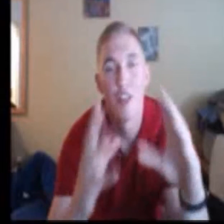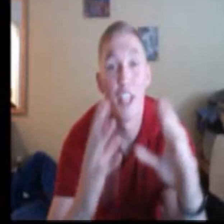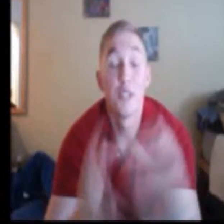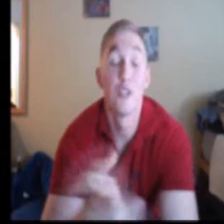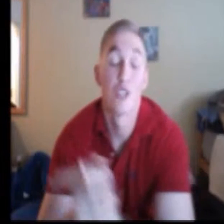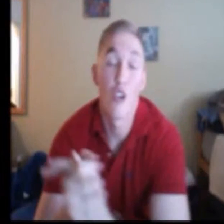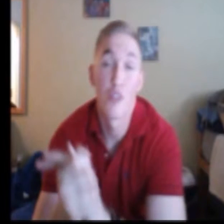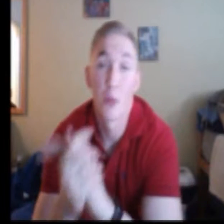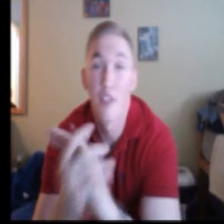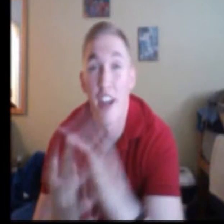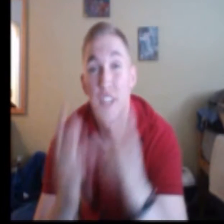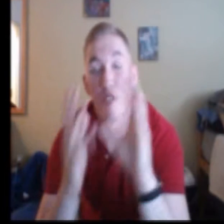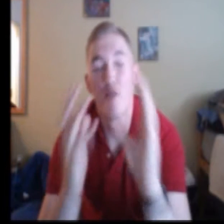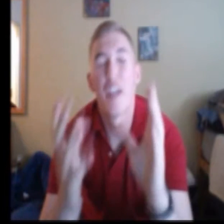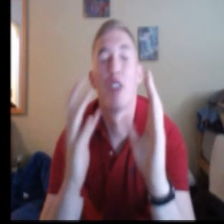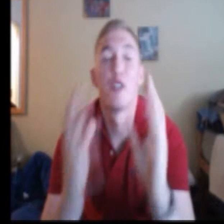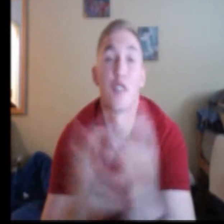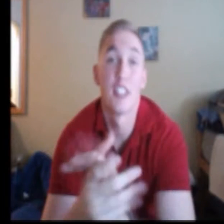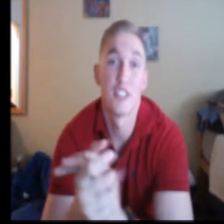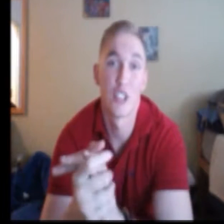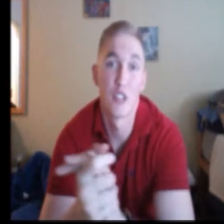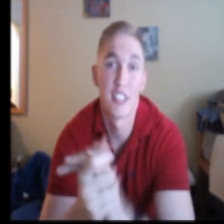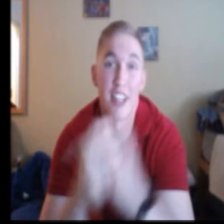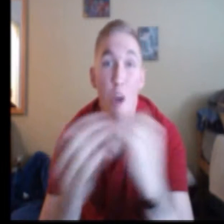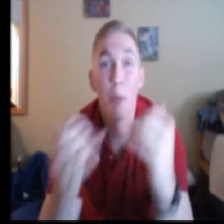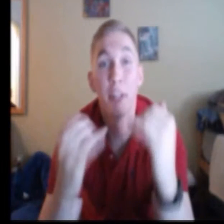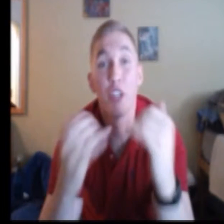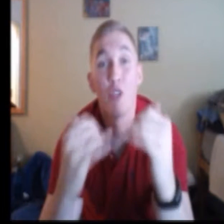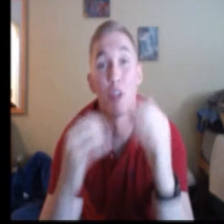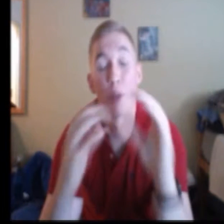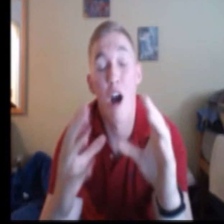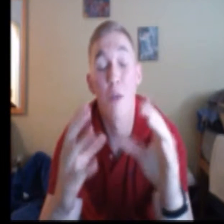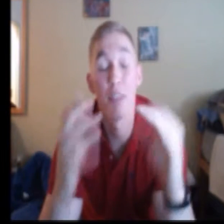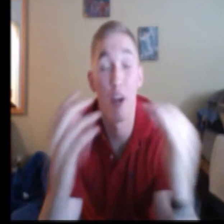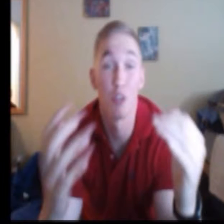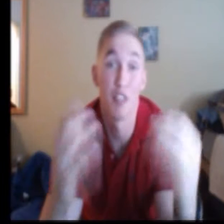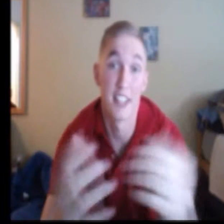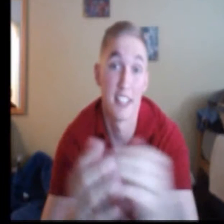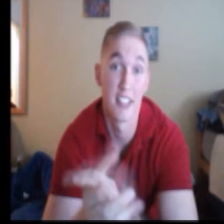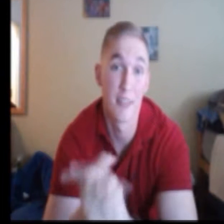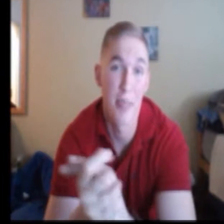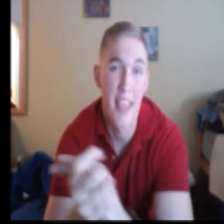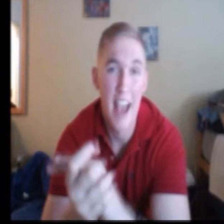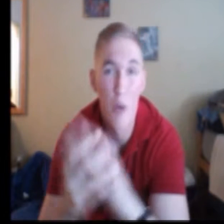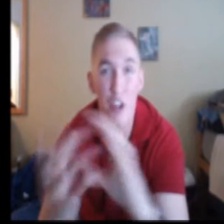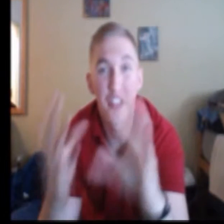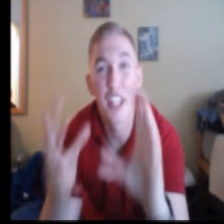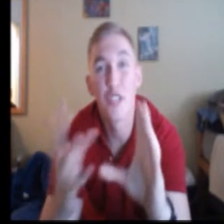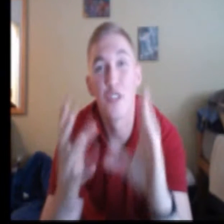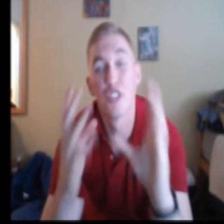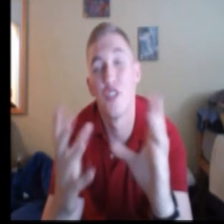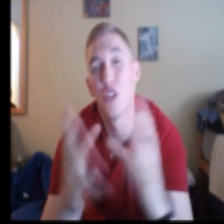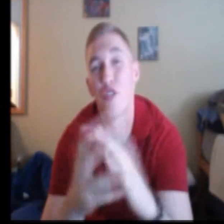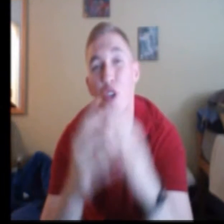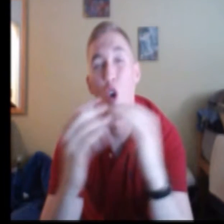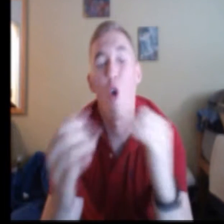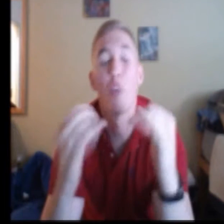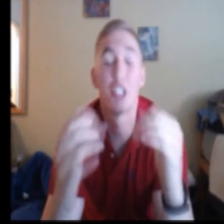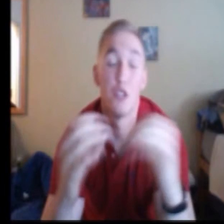Thank you, Lazzaro, for providing a very friendly service and helping me get over the problem that I was facing. I want to thank you for this video for all that you've helped